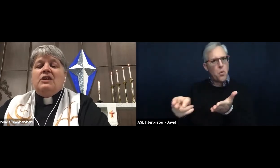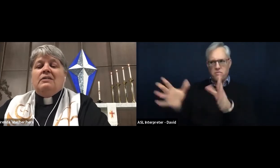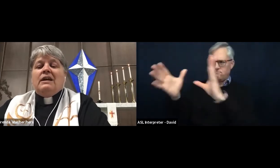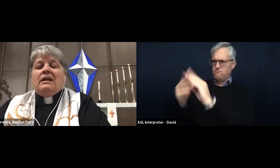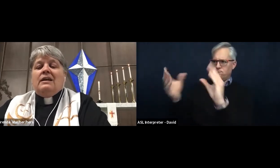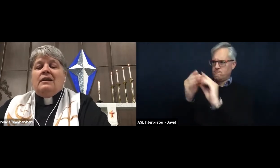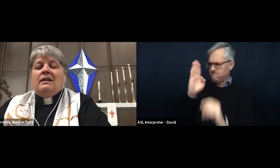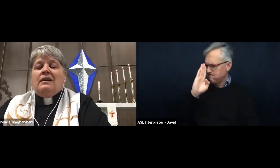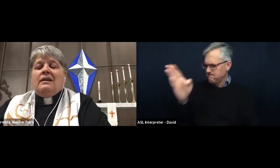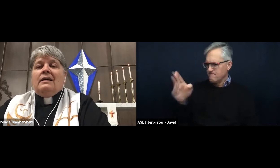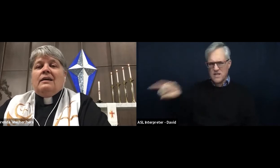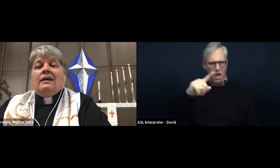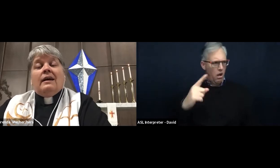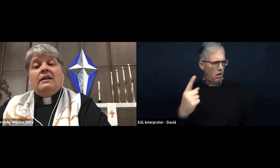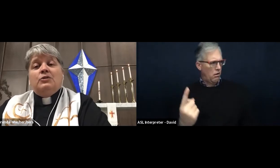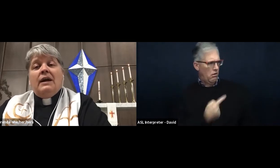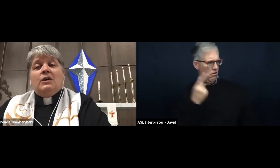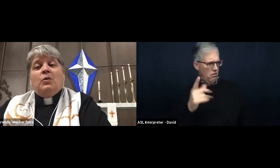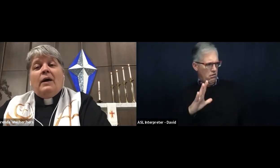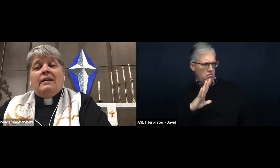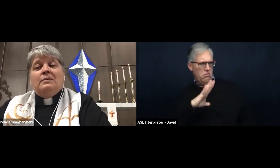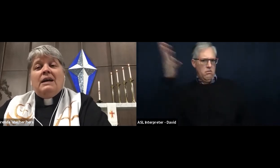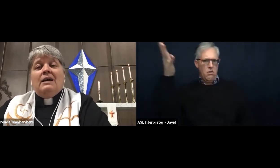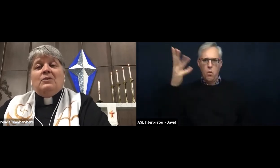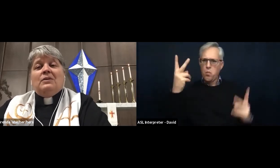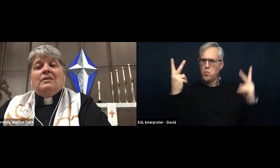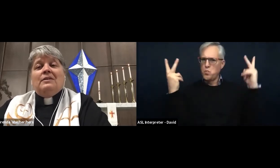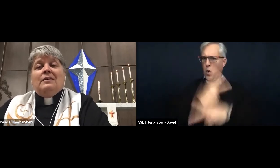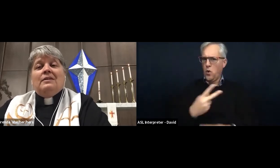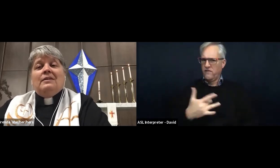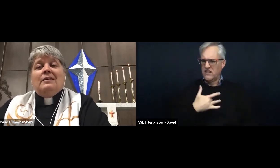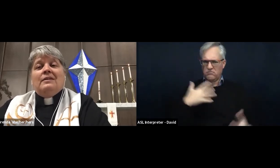he is sharing. And they try to quiet him down.